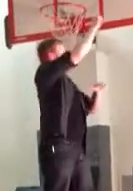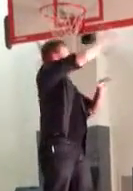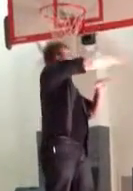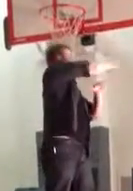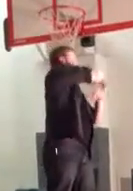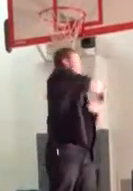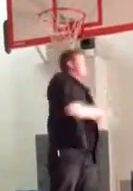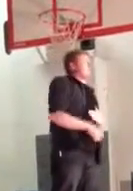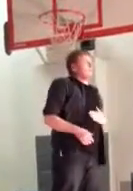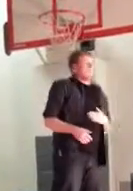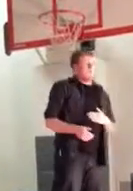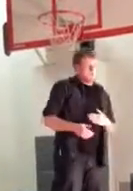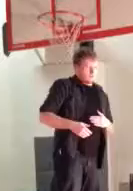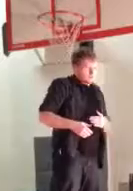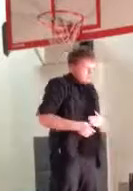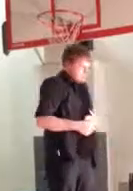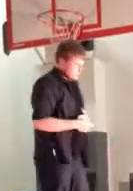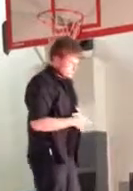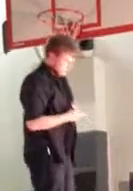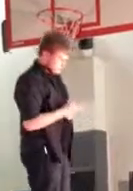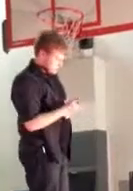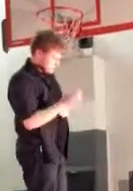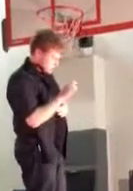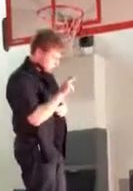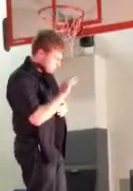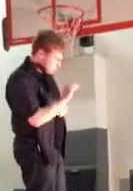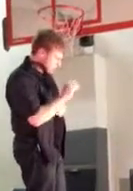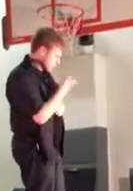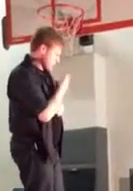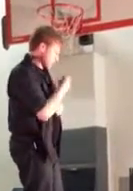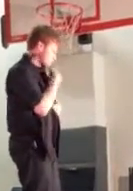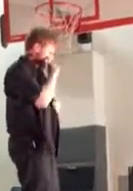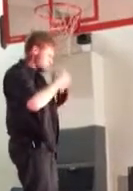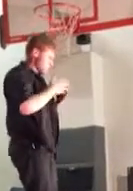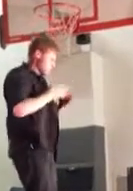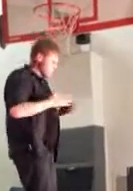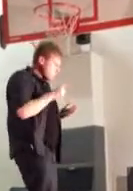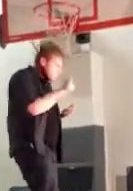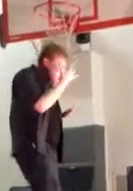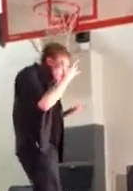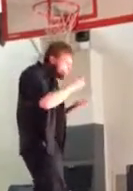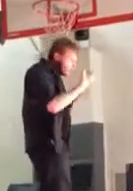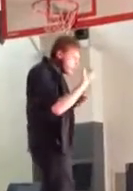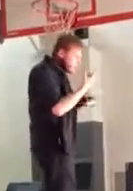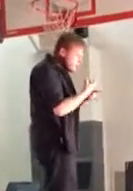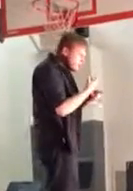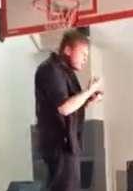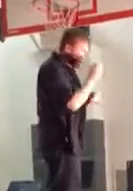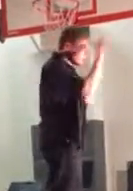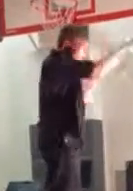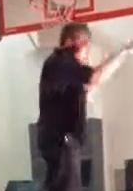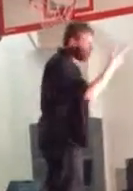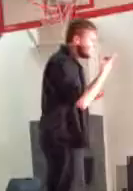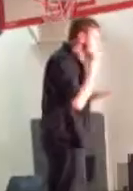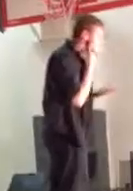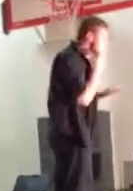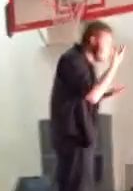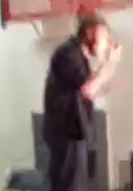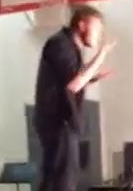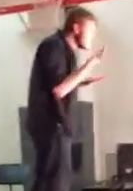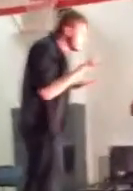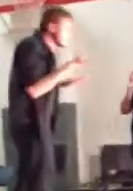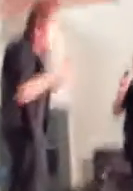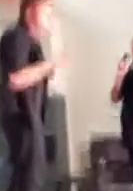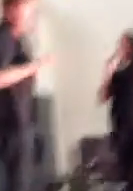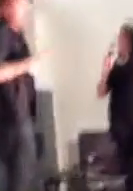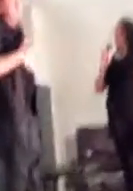And then the guy with the vodka throws it out the window. And the Cuban and the deaf guy are like, why'd you waste your vodka? You